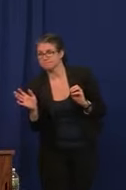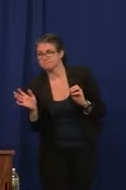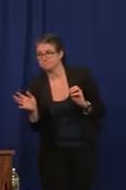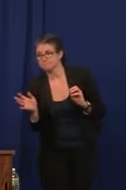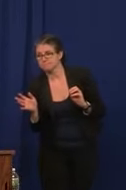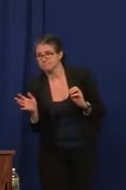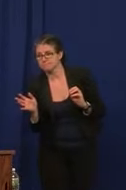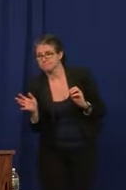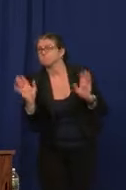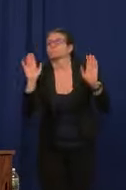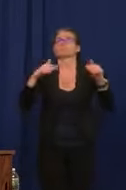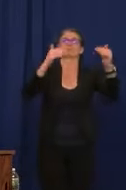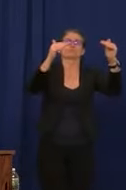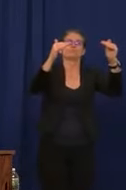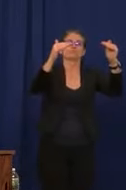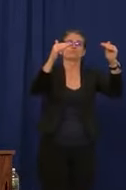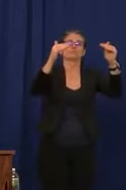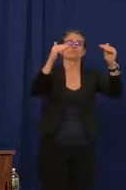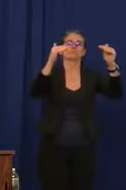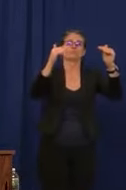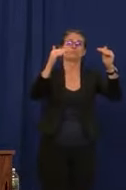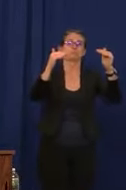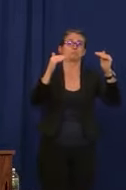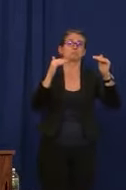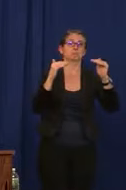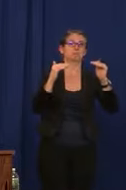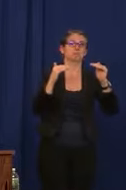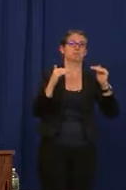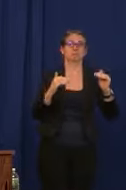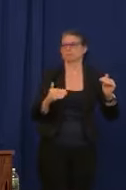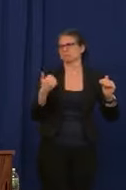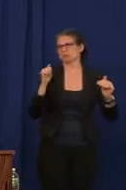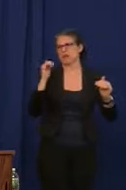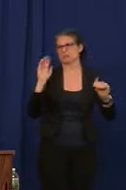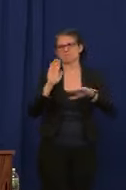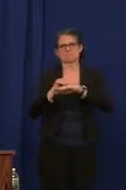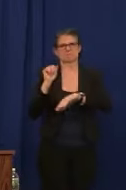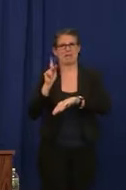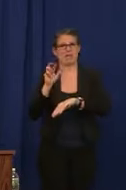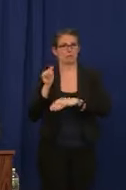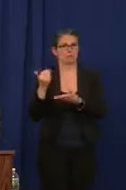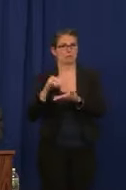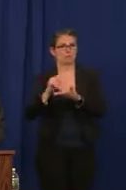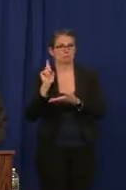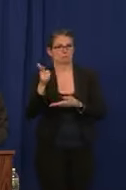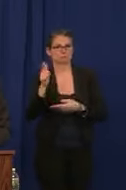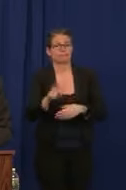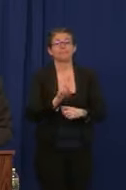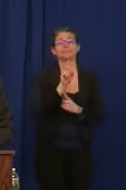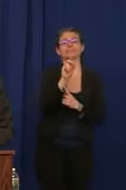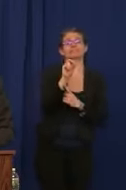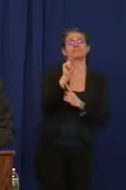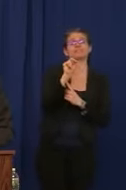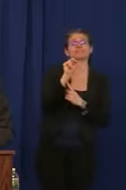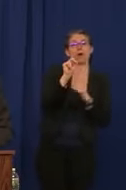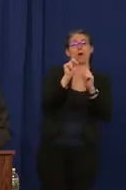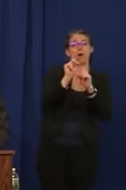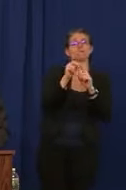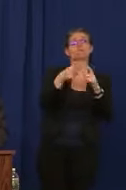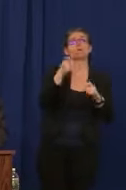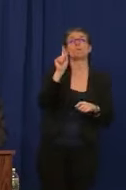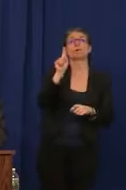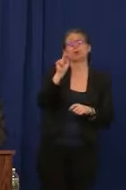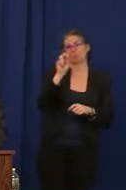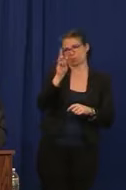All right, Kara, we'll check back in with you after we turn next to Don Kerrigan from News Center. Go ahead, Don.